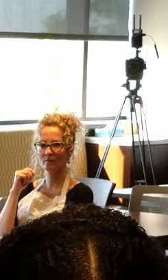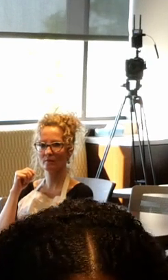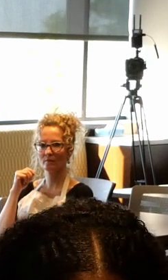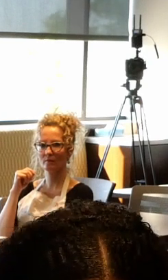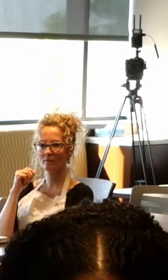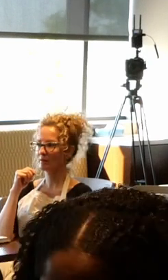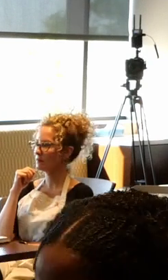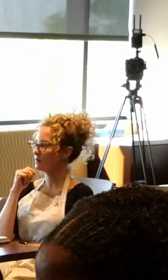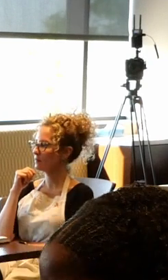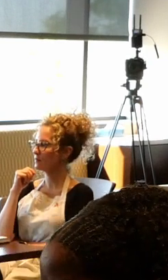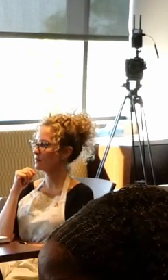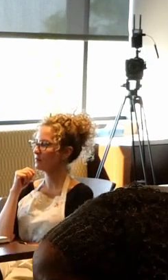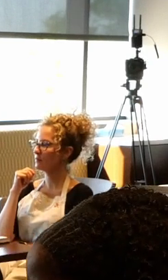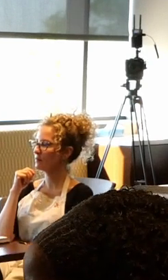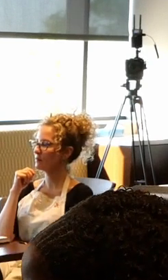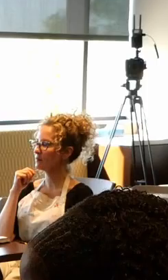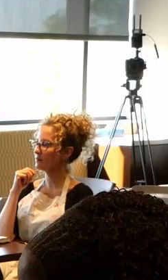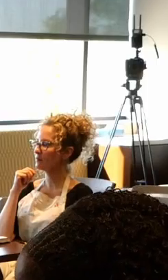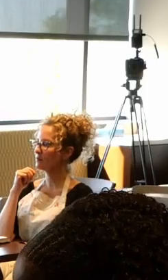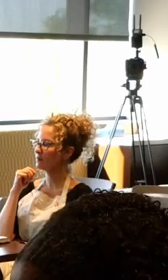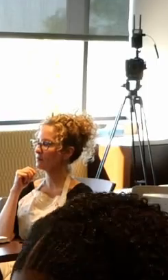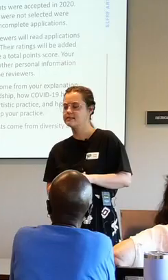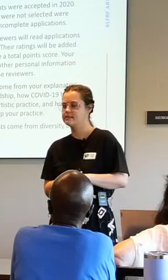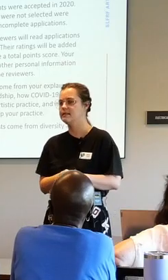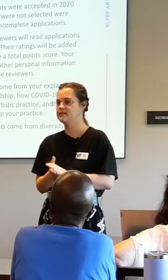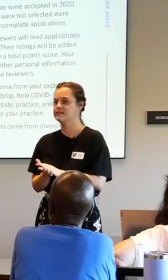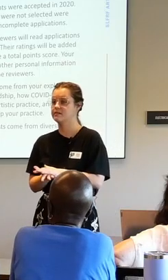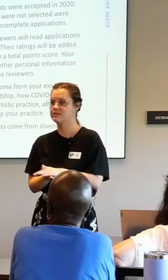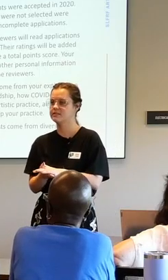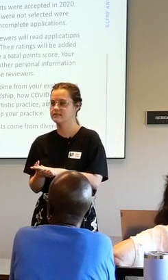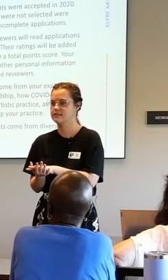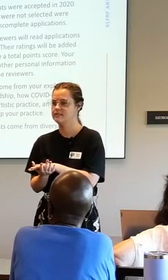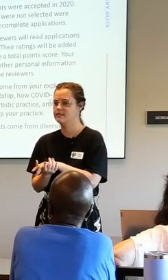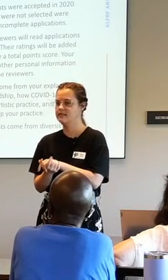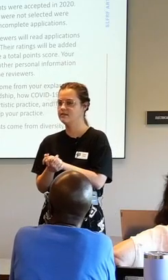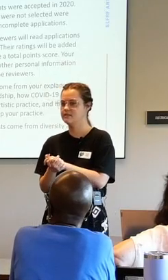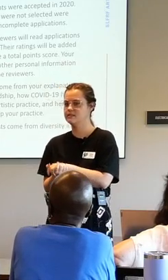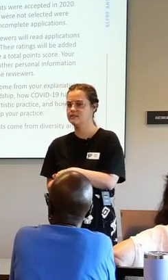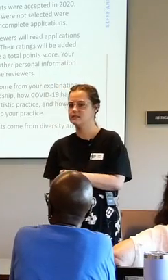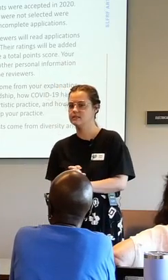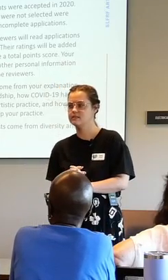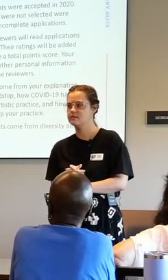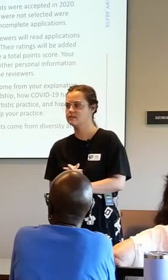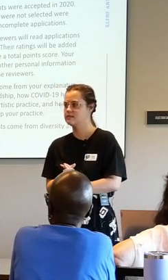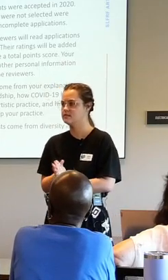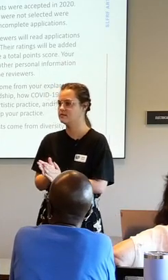that everyone will receive yes. once they've successfully submitted? Yes, there is. Yes, that's a good question. Any other